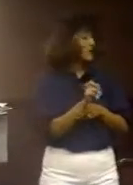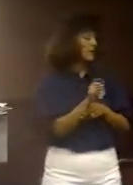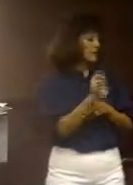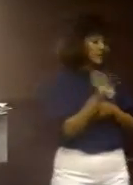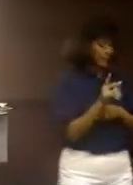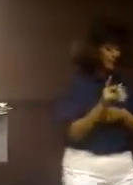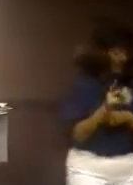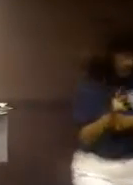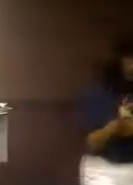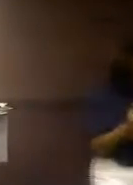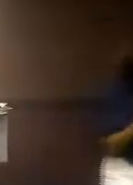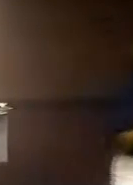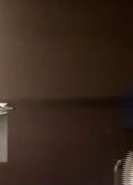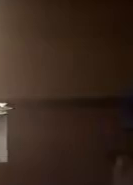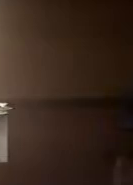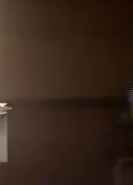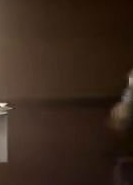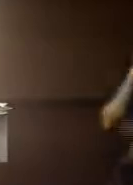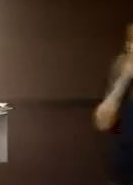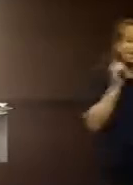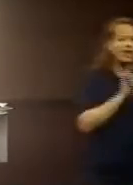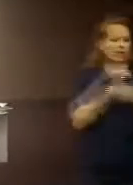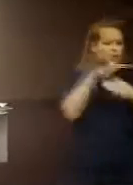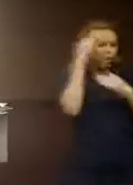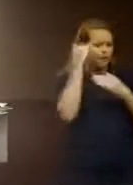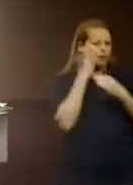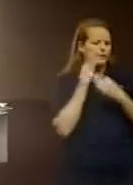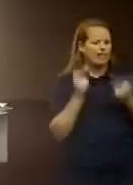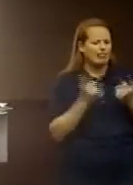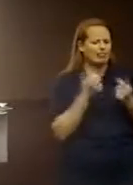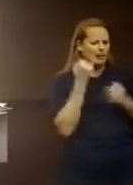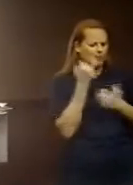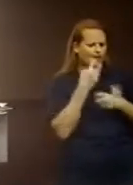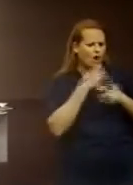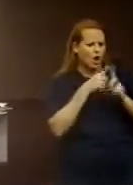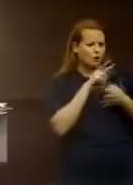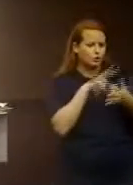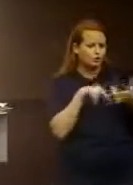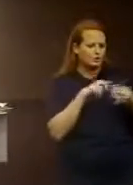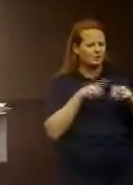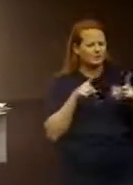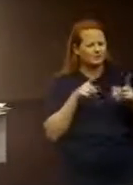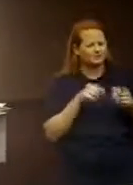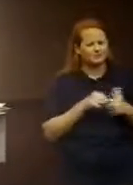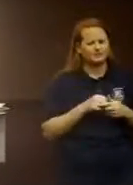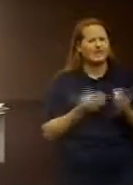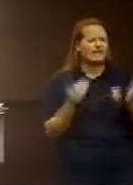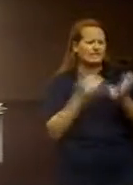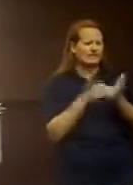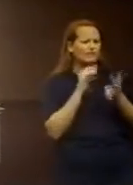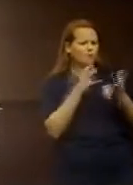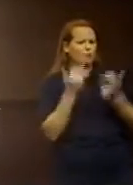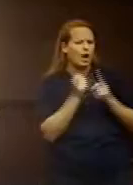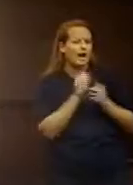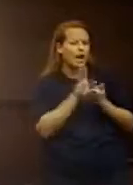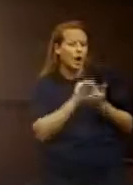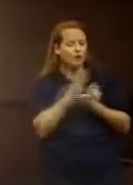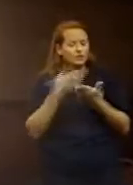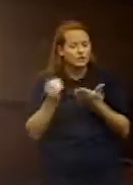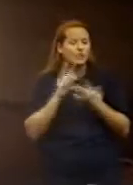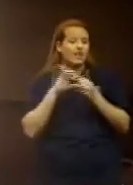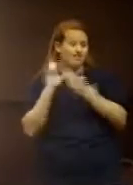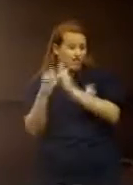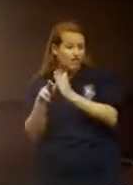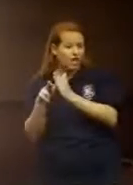Okay, so this overhead is going to be a little bit hard to read, but it's, again, if you wanted a copy or something